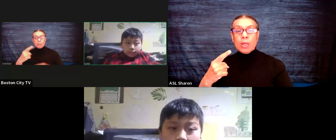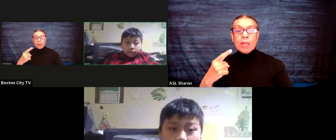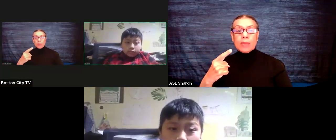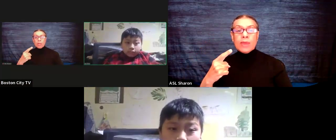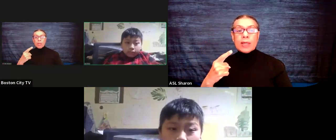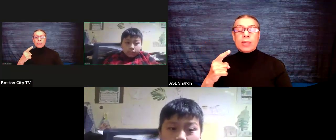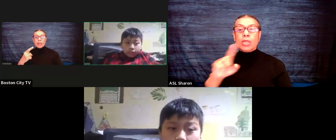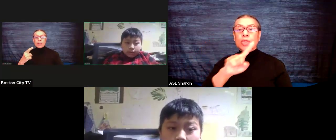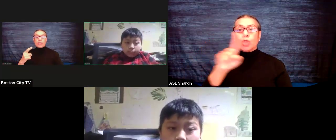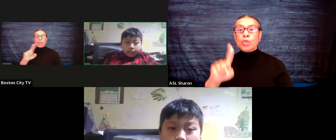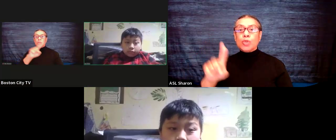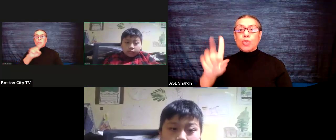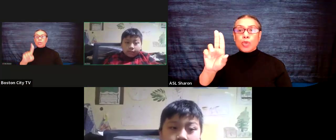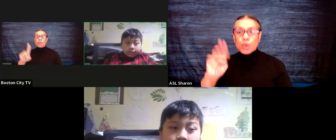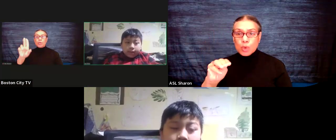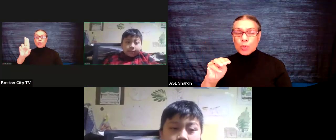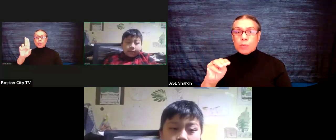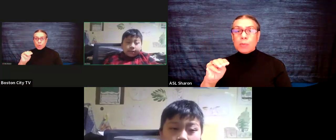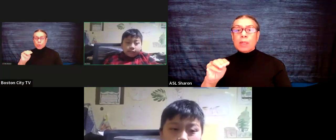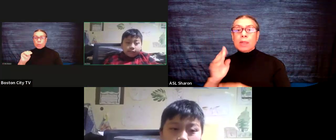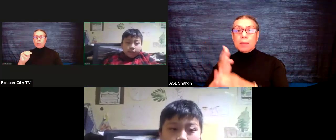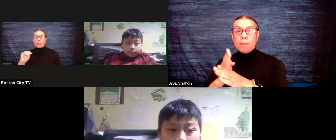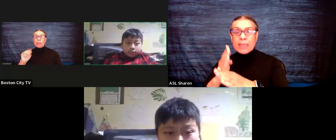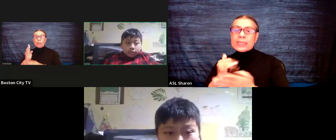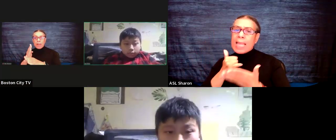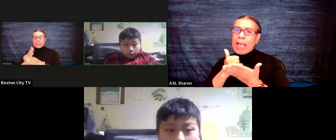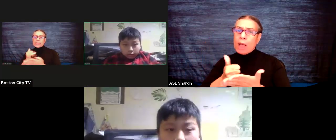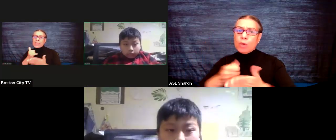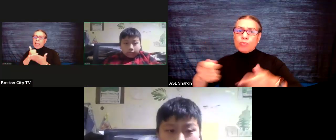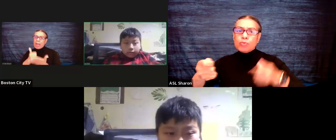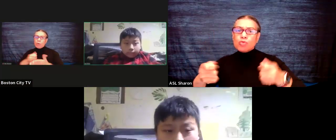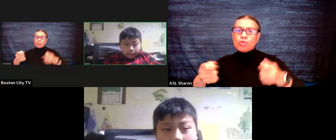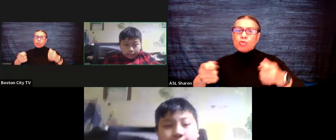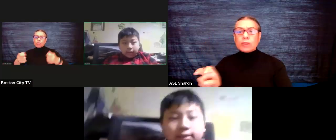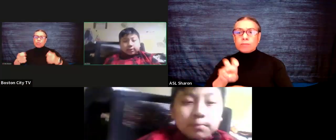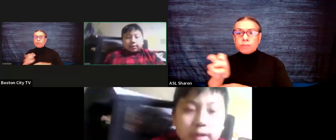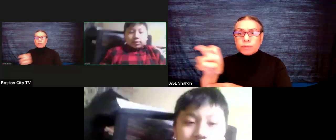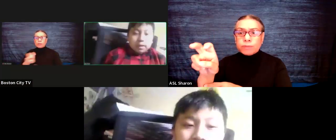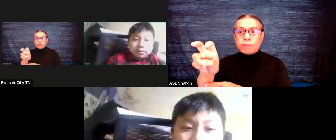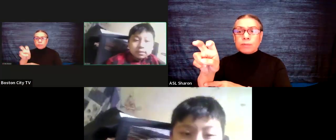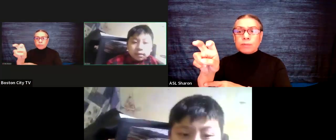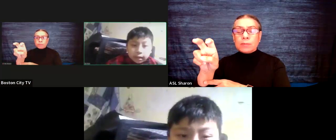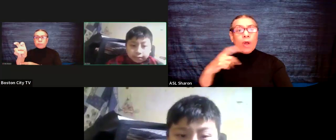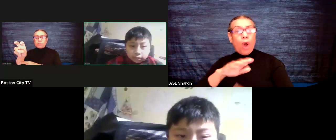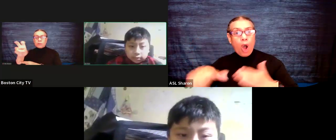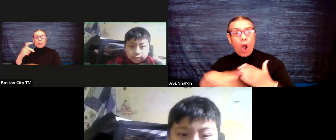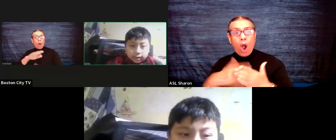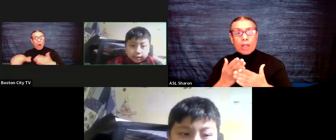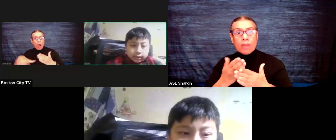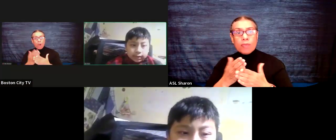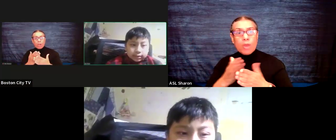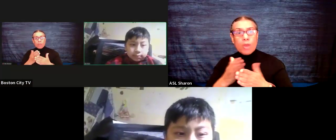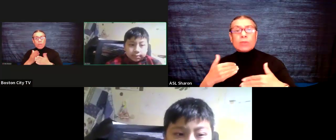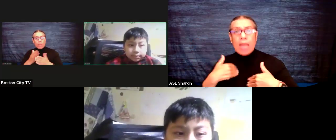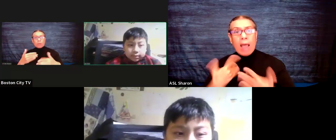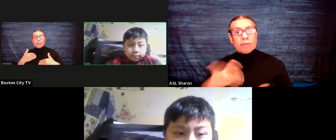a critical role in helping our drivers navigate their routes. While the route has its merits, I've noticed that it